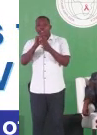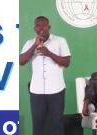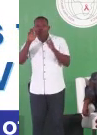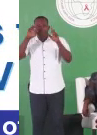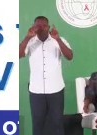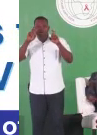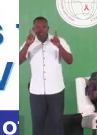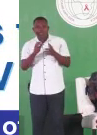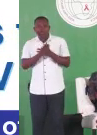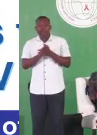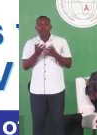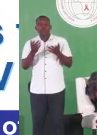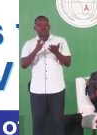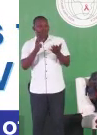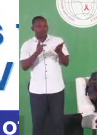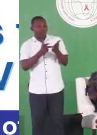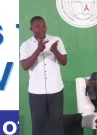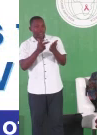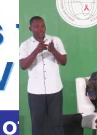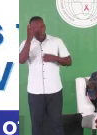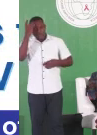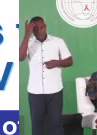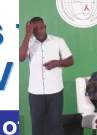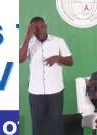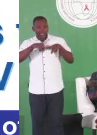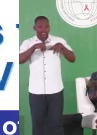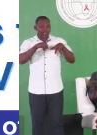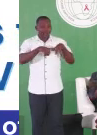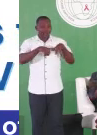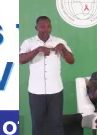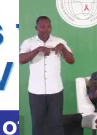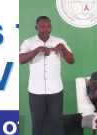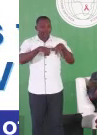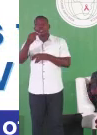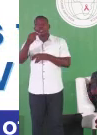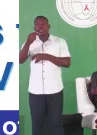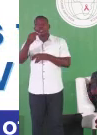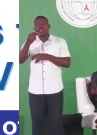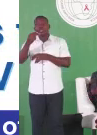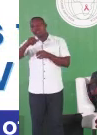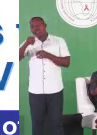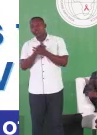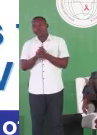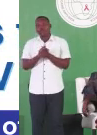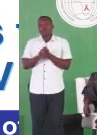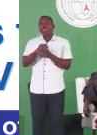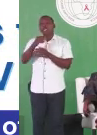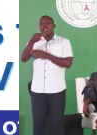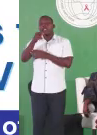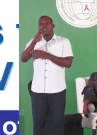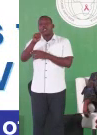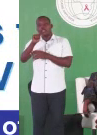HIV, syphilis, and hepatitis, as well as coverage of treatment, ART for HIV,